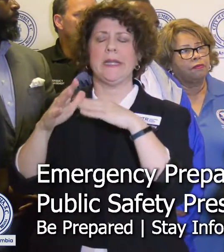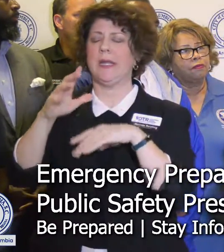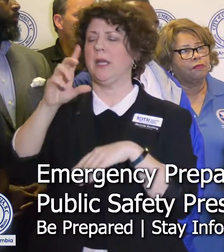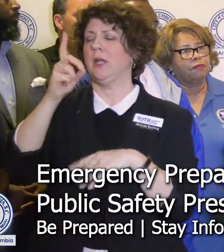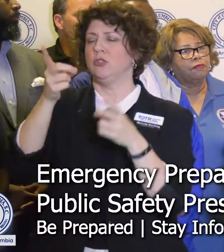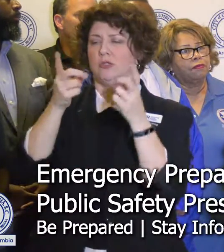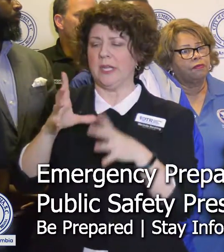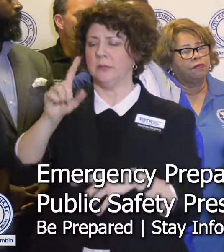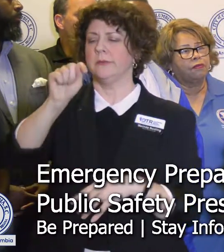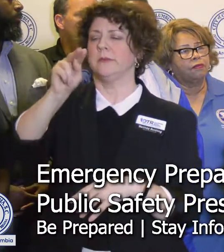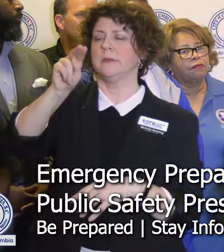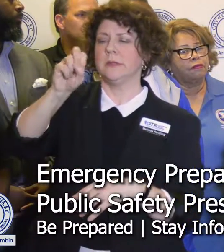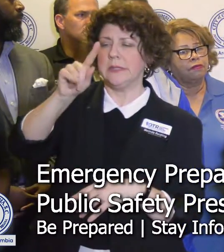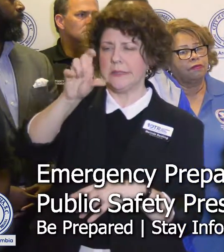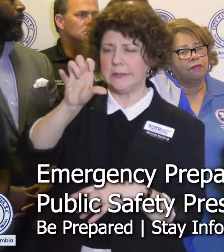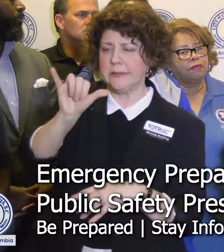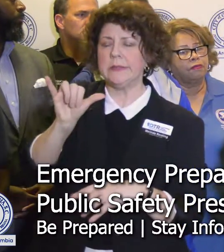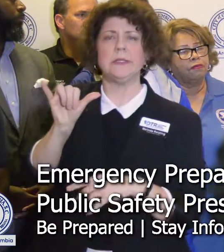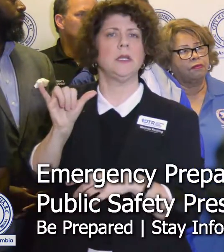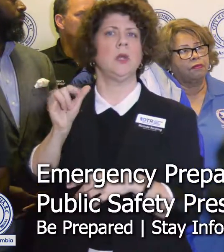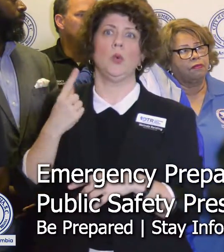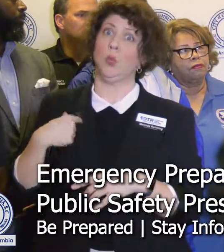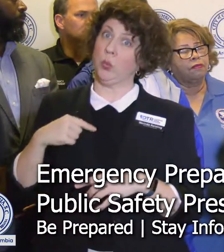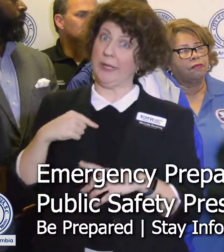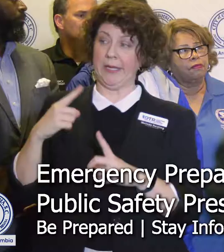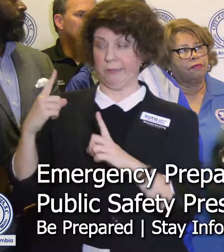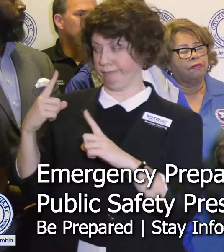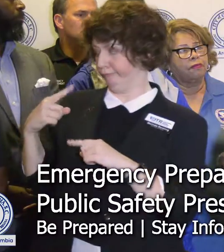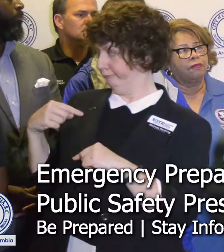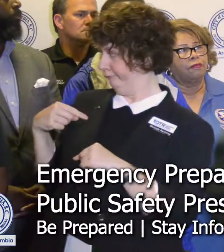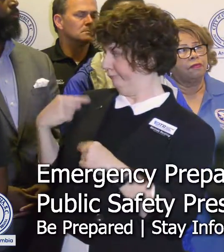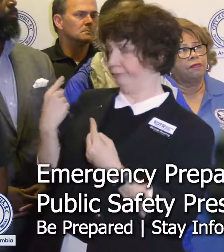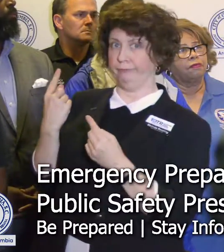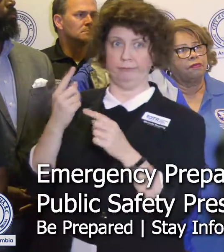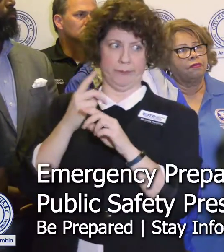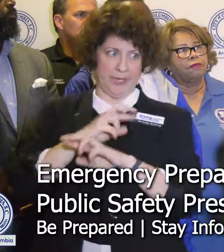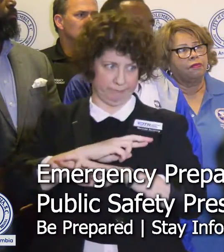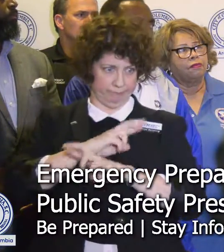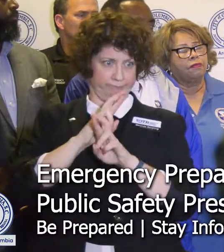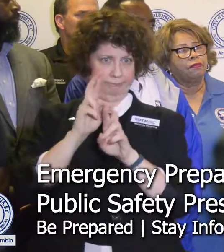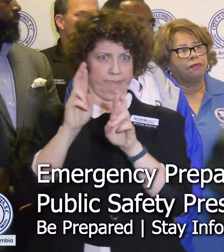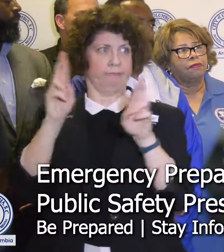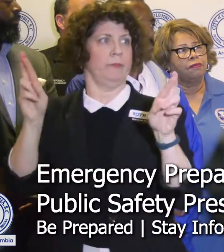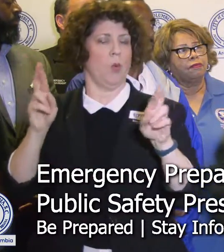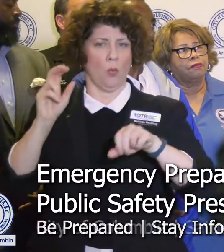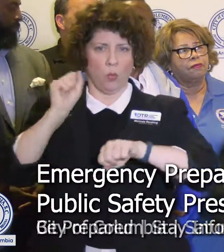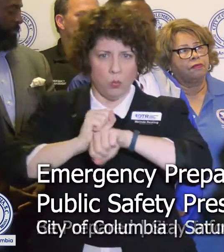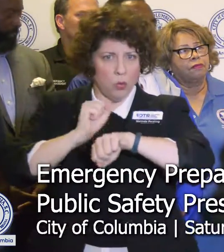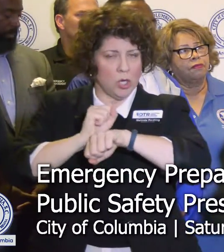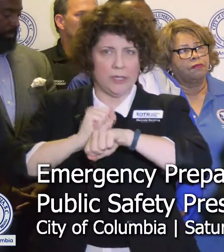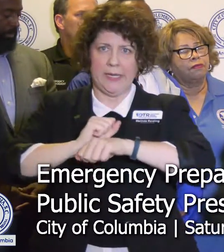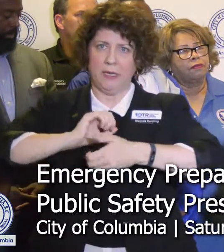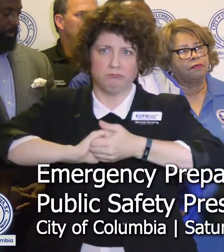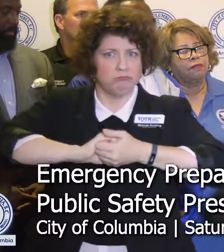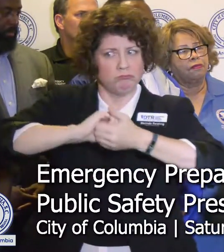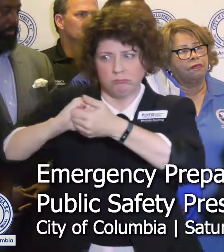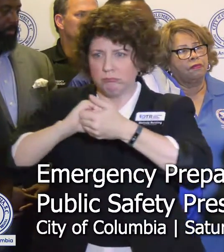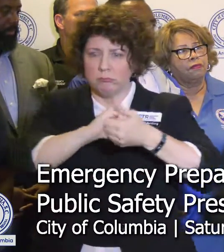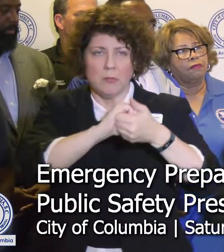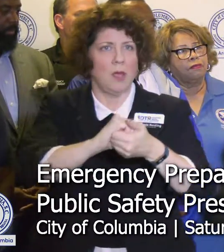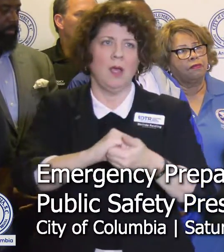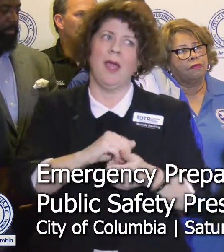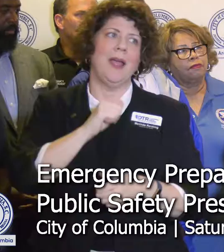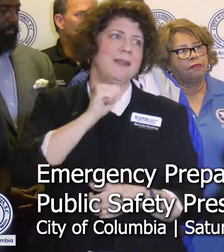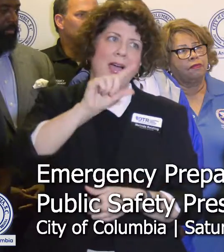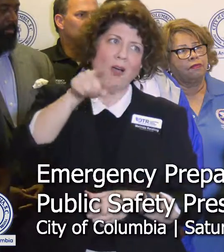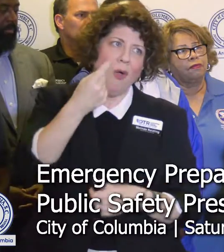Tinsley. We've been preparing for this, working with all of our partners arm in arm. And I will tell you, it's not just when the